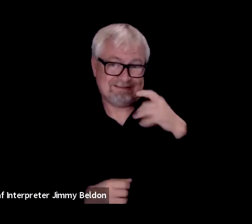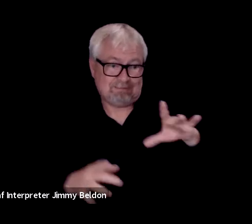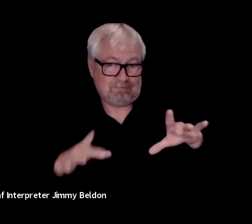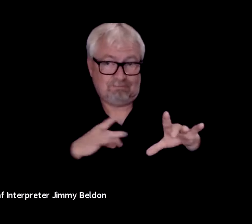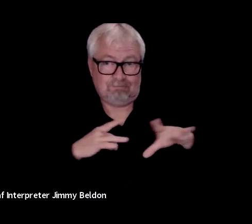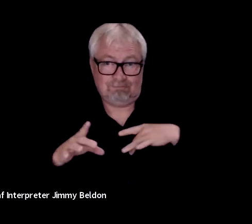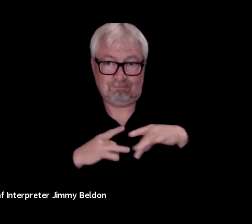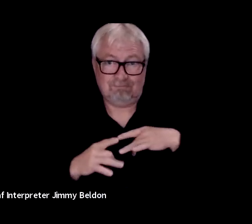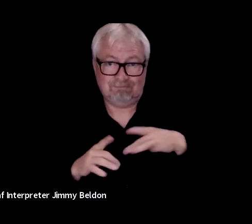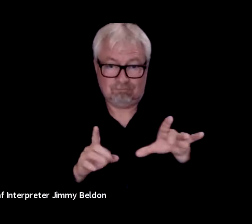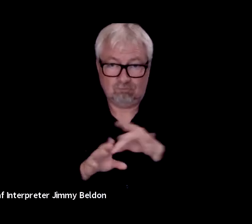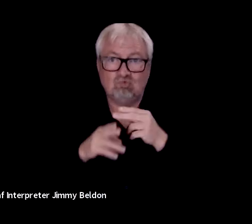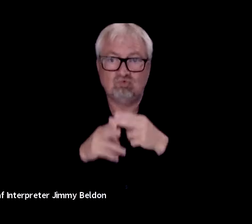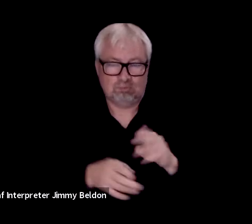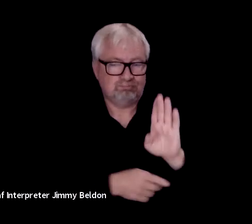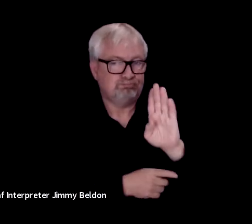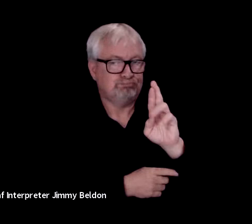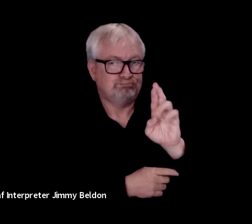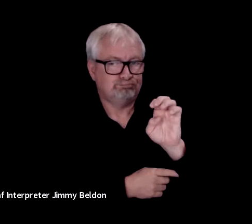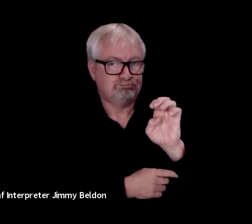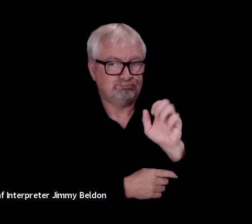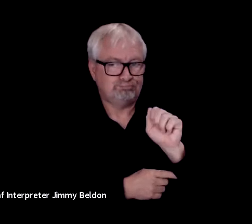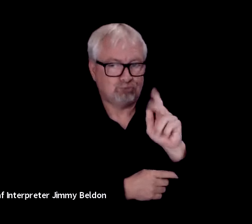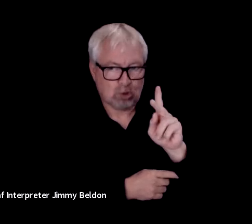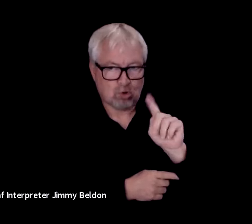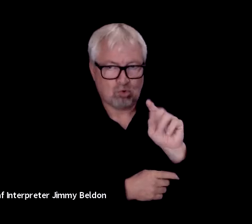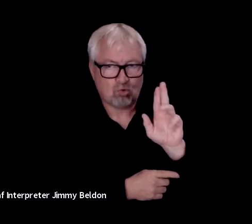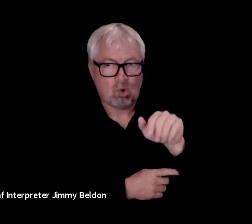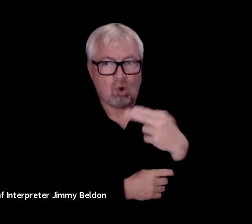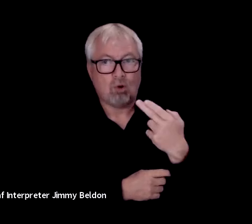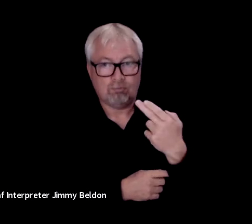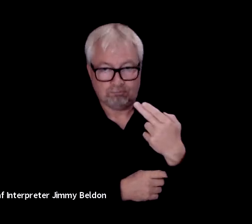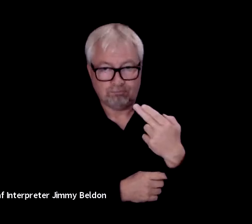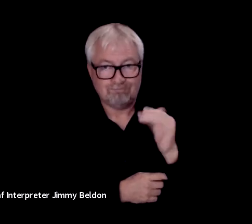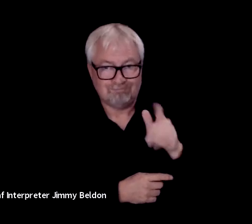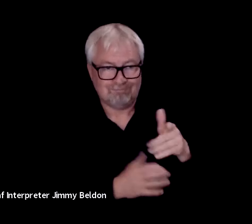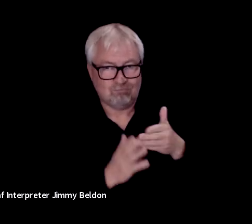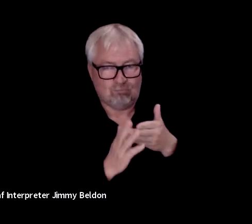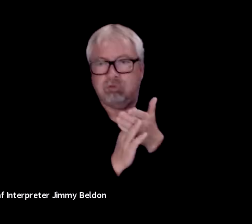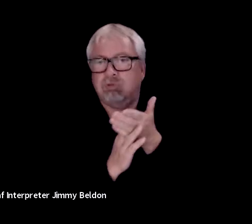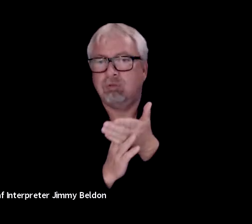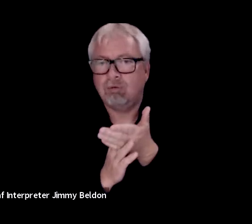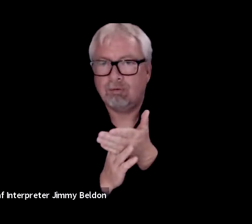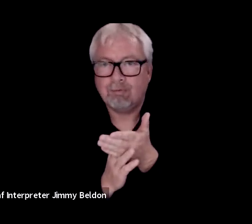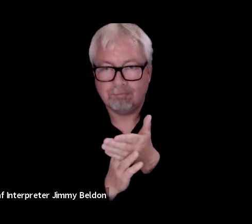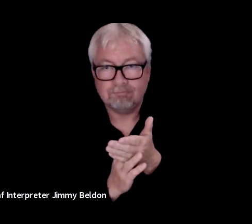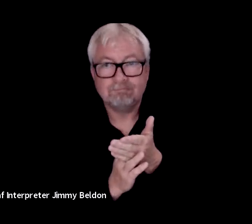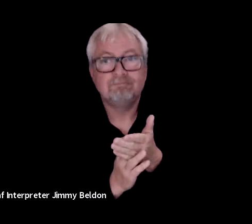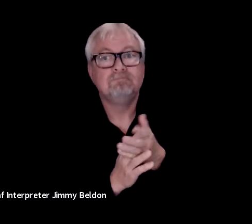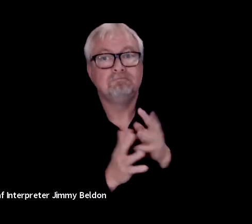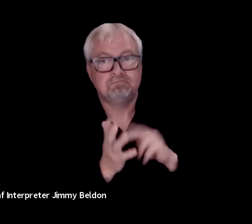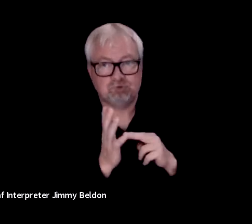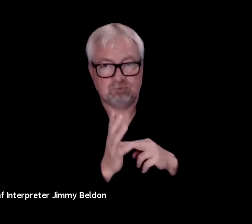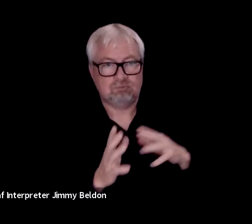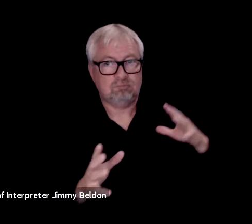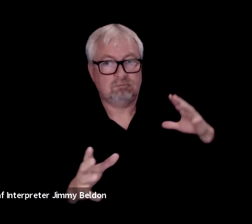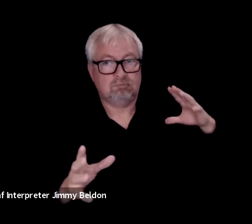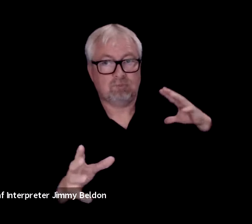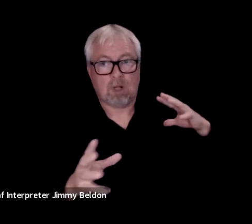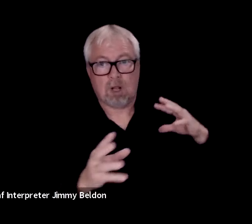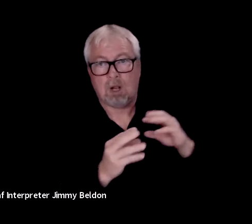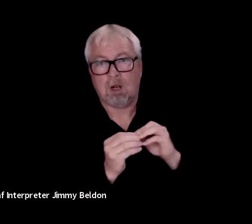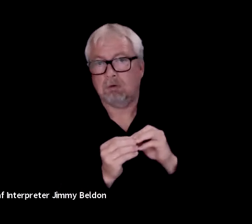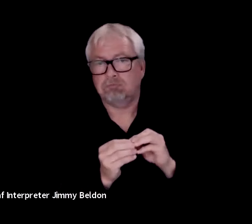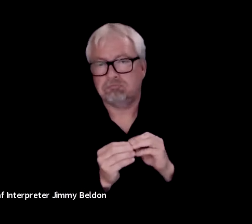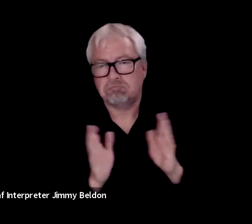cases represent a very small percentage of all the people who've been vaccinated, and an even smaller percentage of people